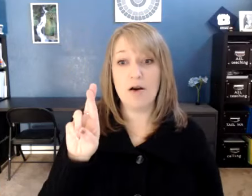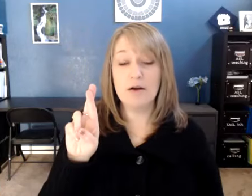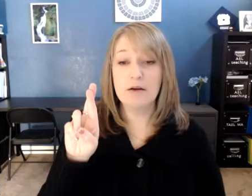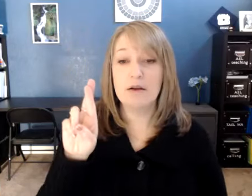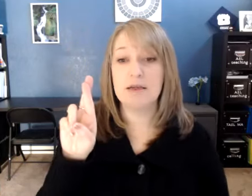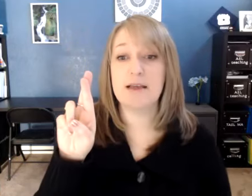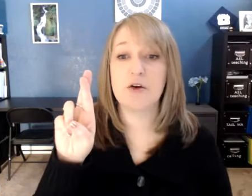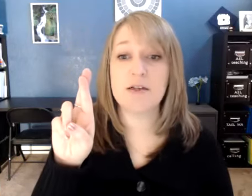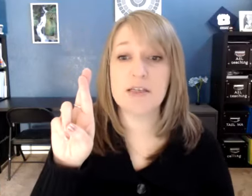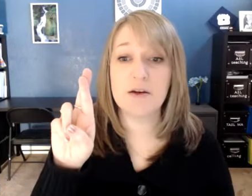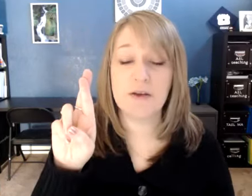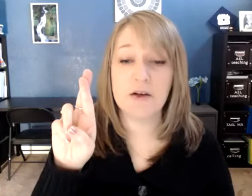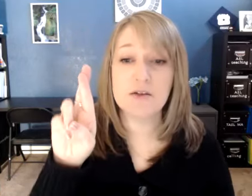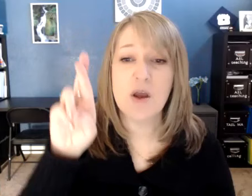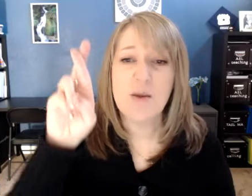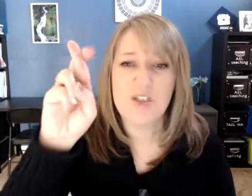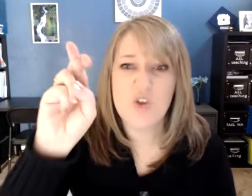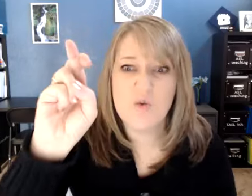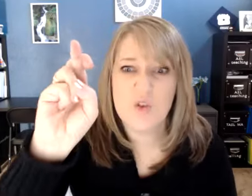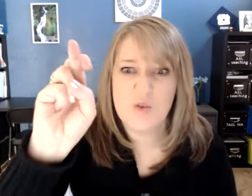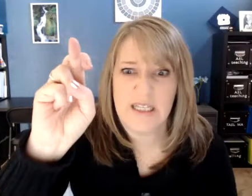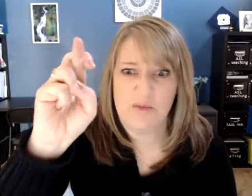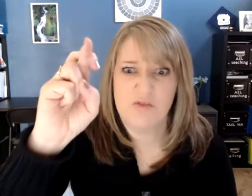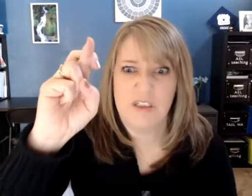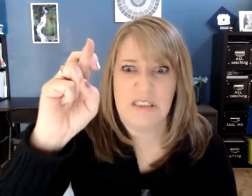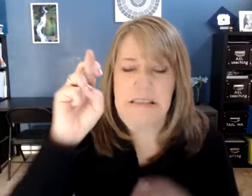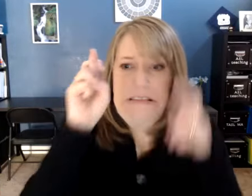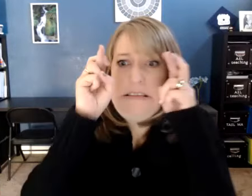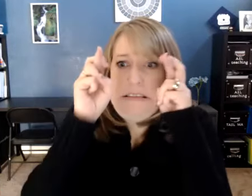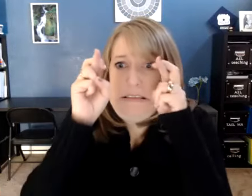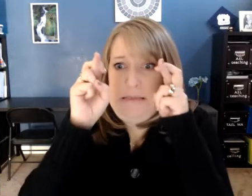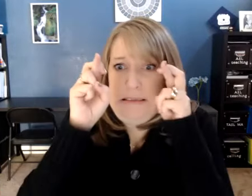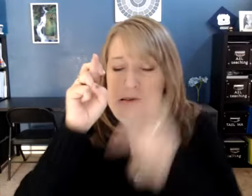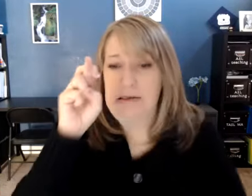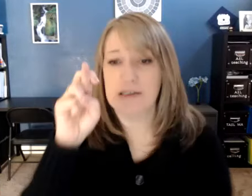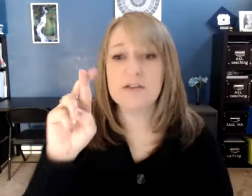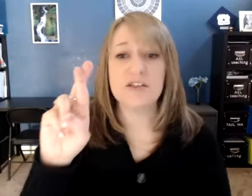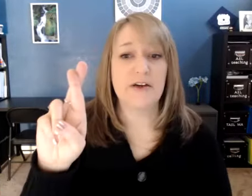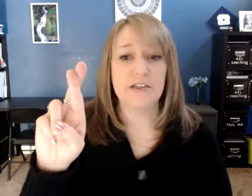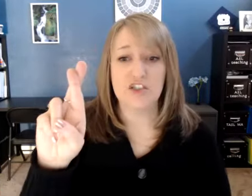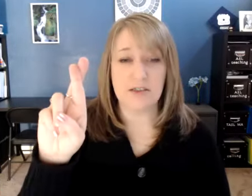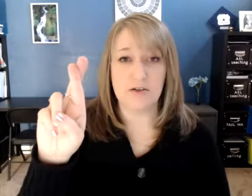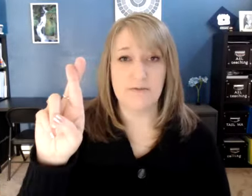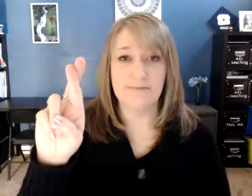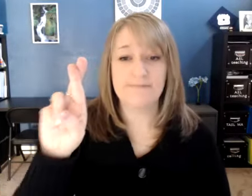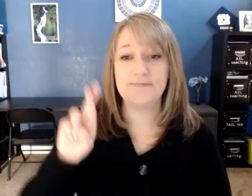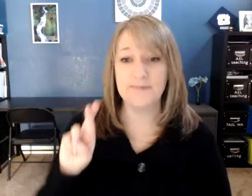R is like crossing your fingers, but don't do it like really, really hard, just very gentle.